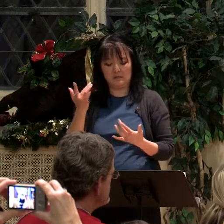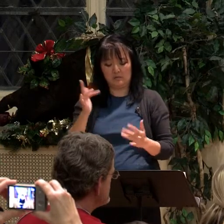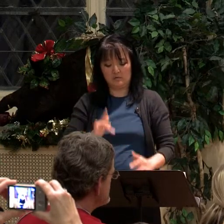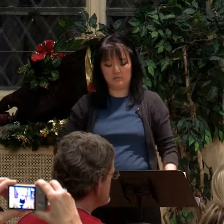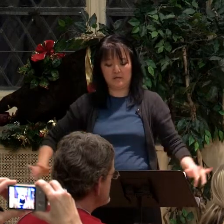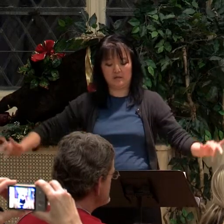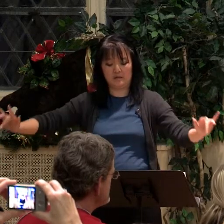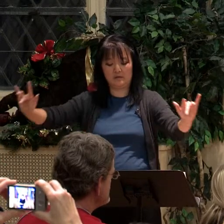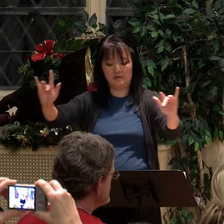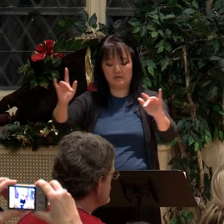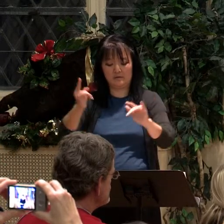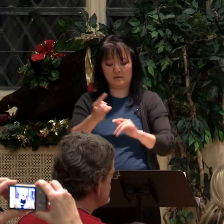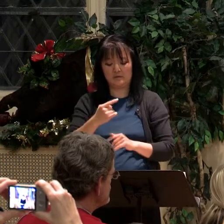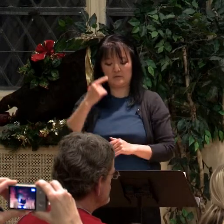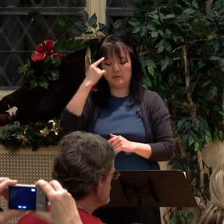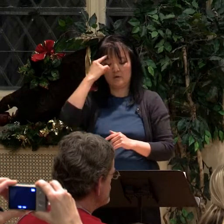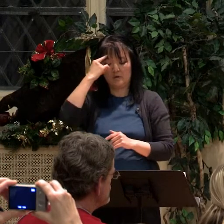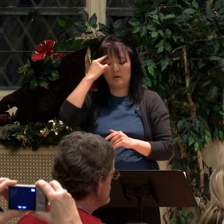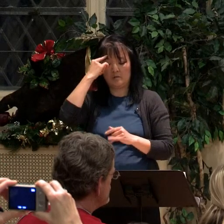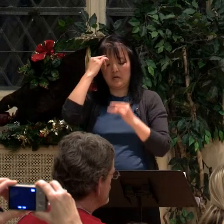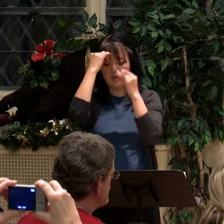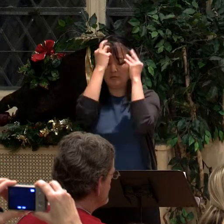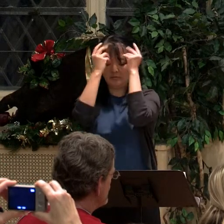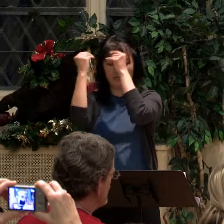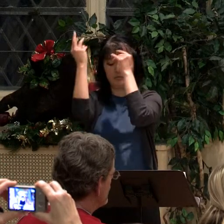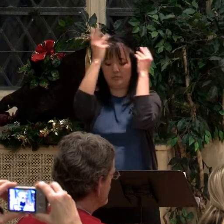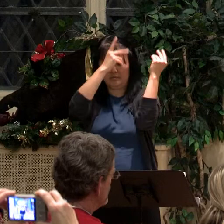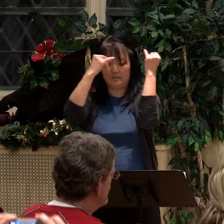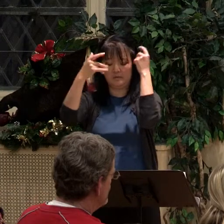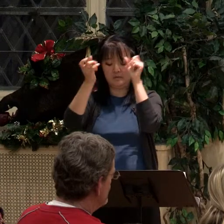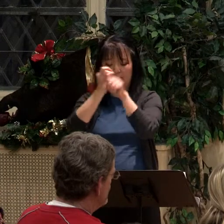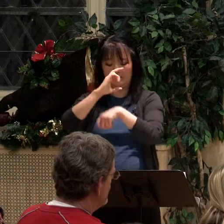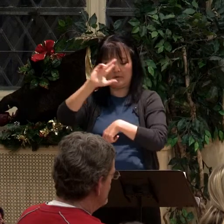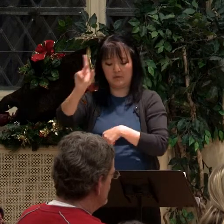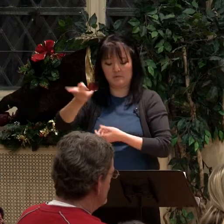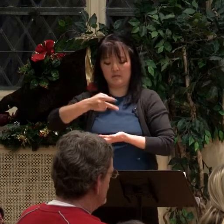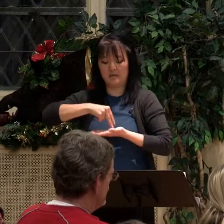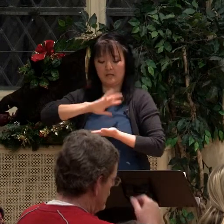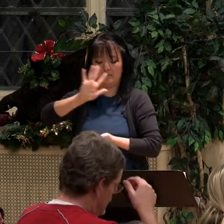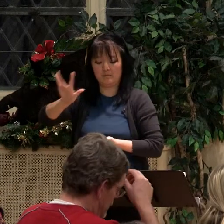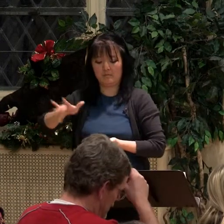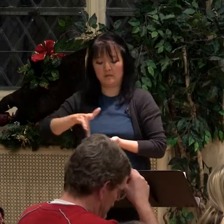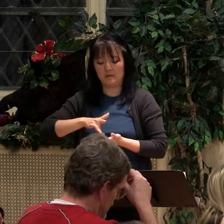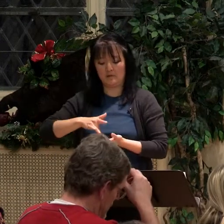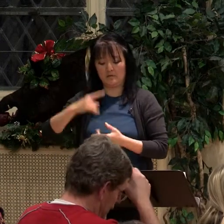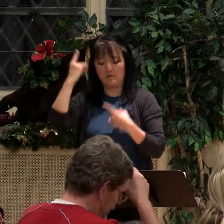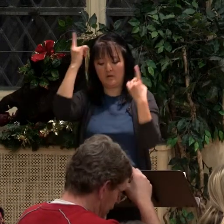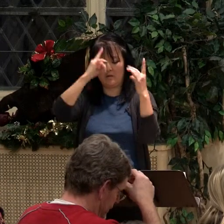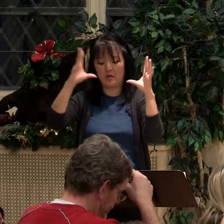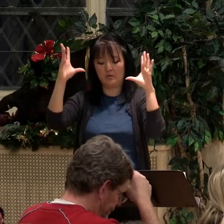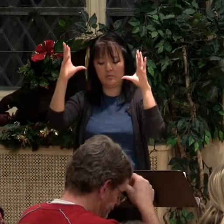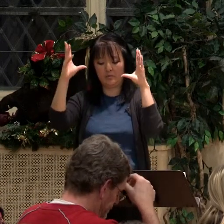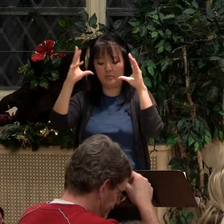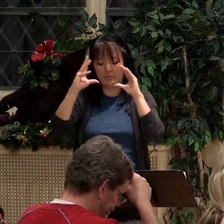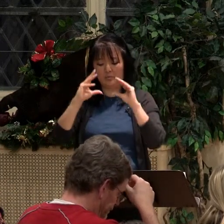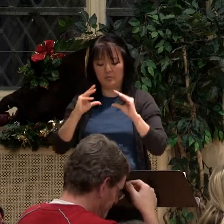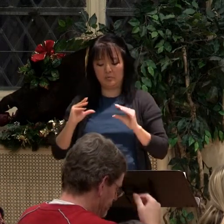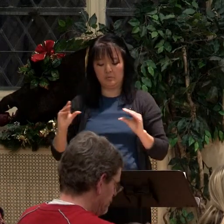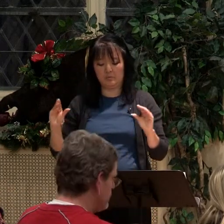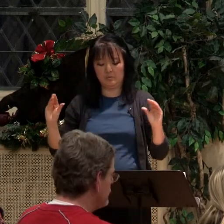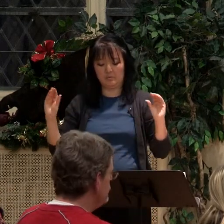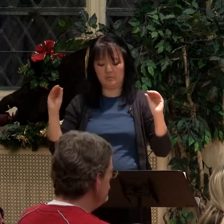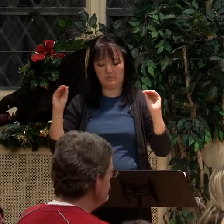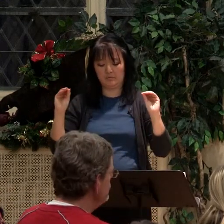lonesome, and your mind fills up to compensate. Standing in the middle of it diminishes your thoughts into insignificance, wisps you